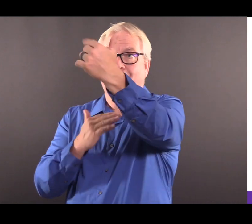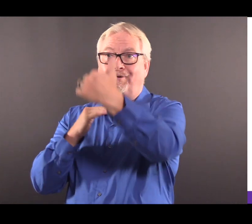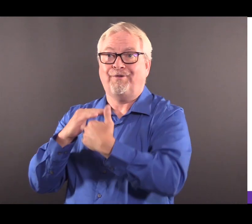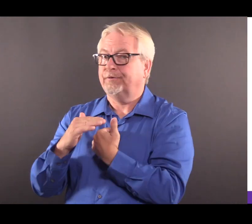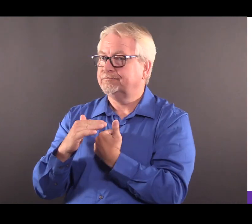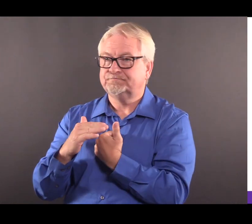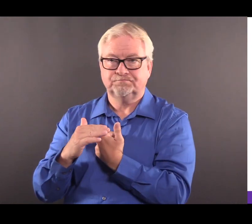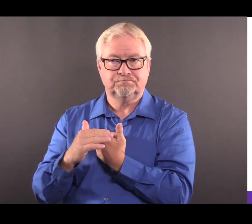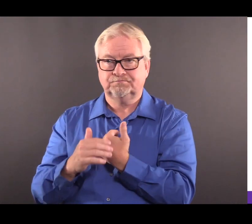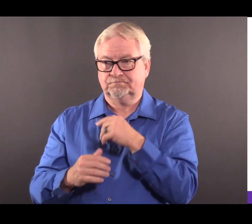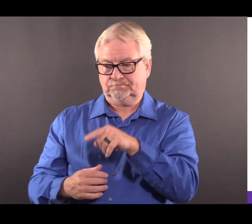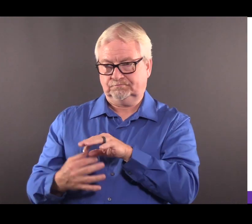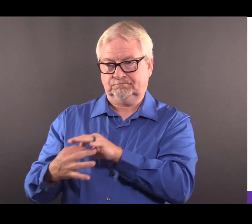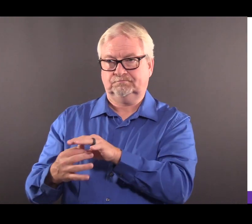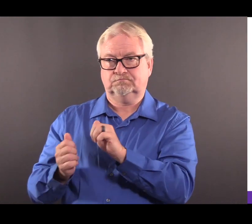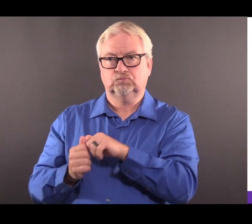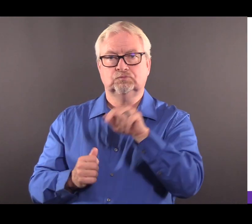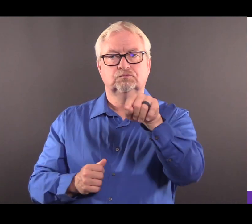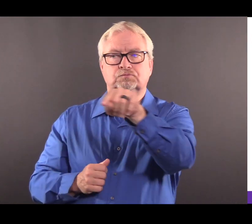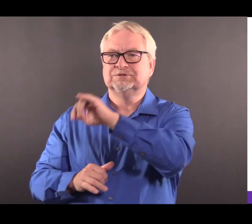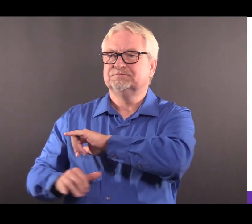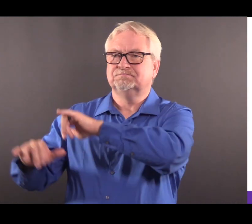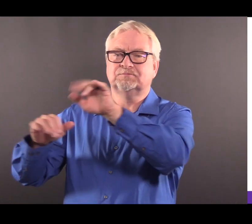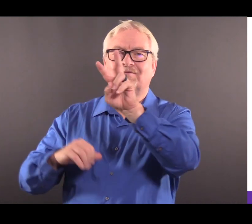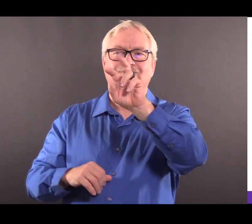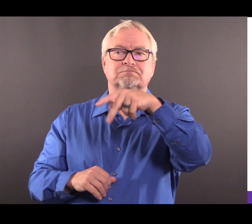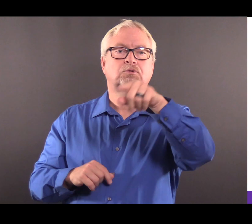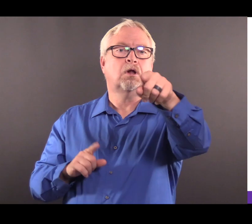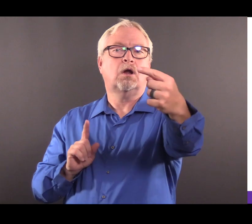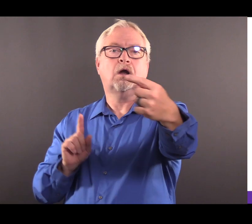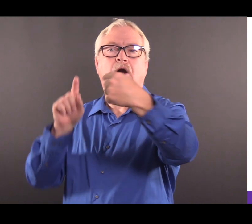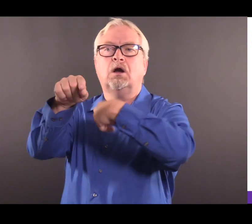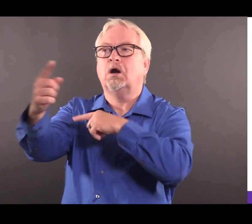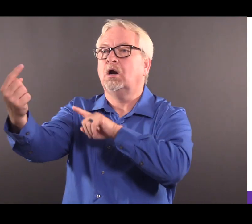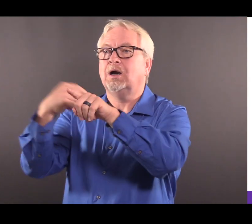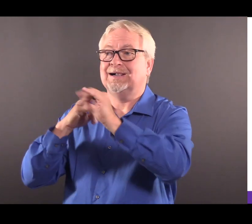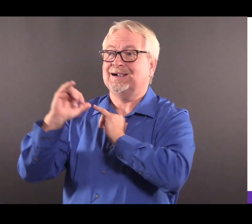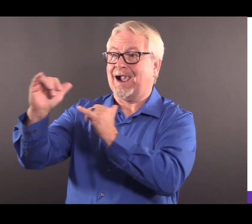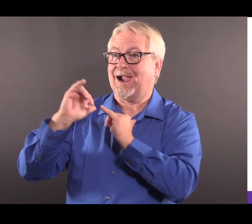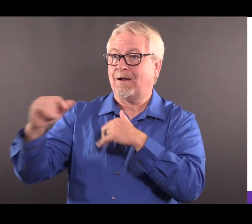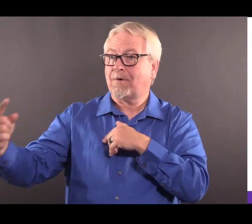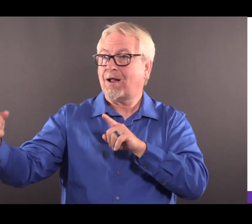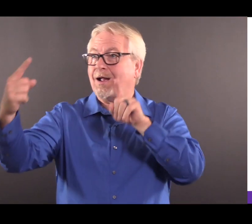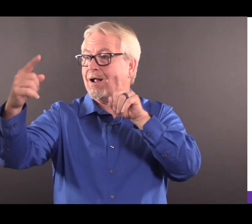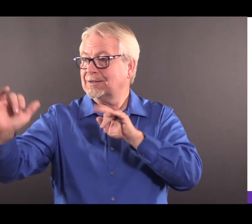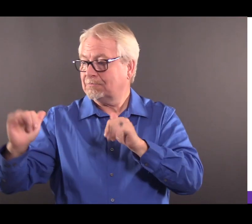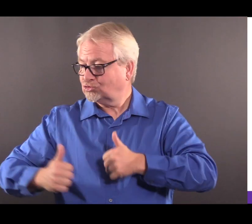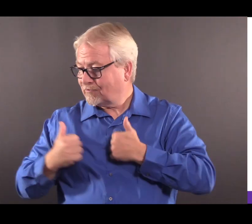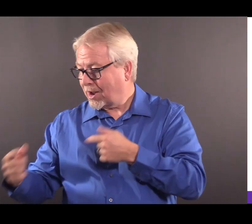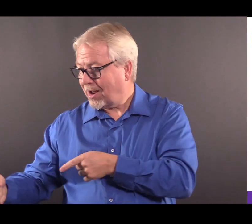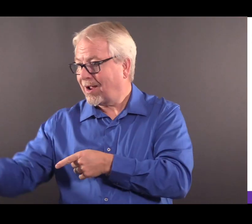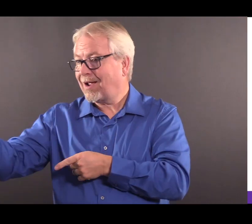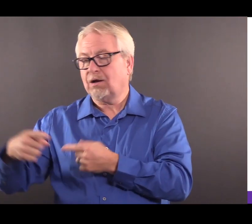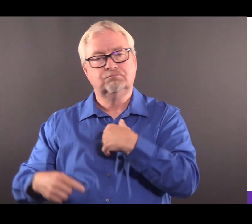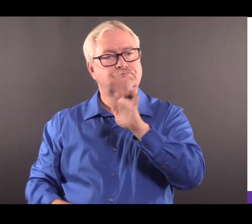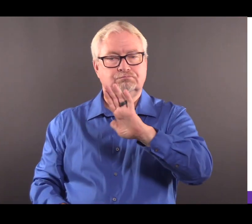database vendor. This also applies to other VSPs, even if they are working with the same